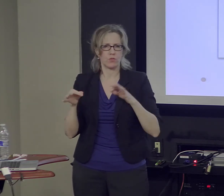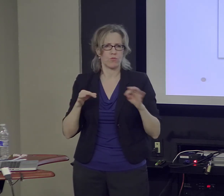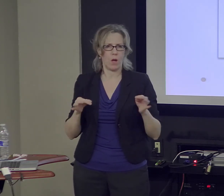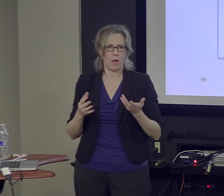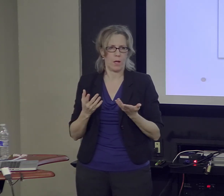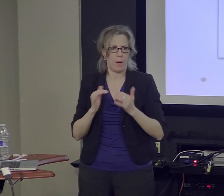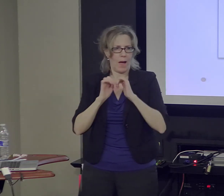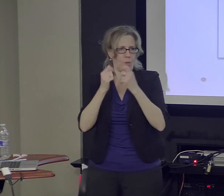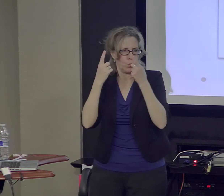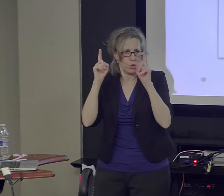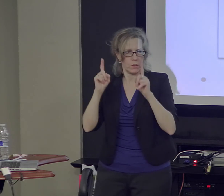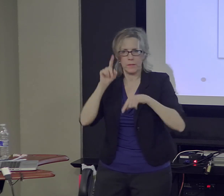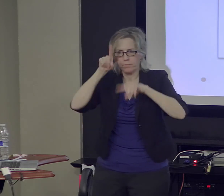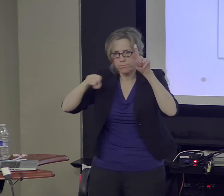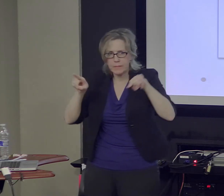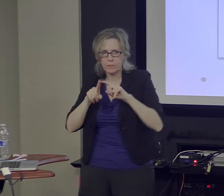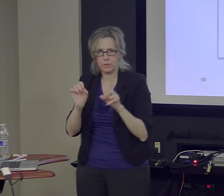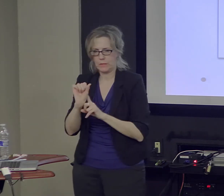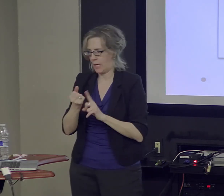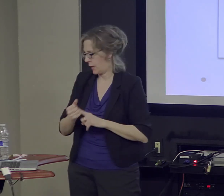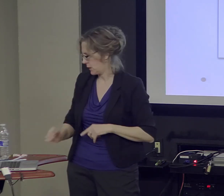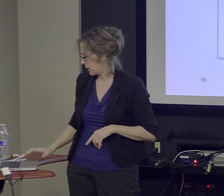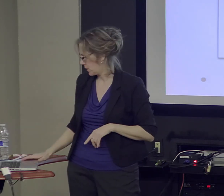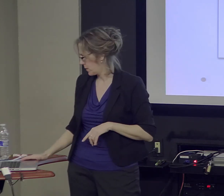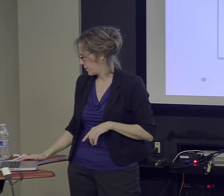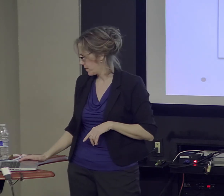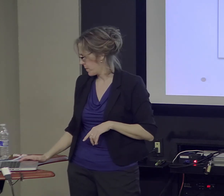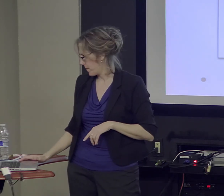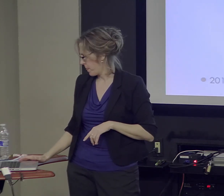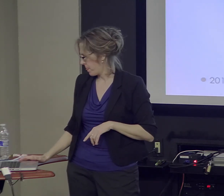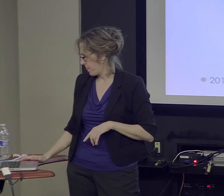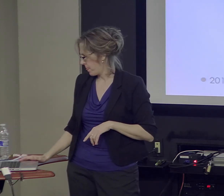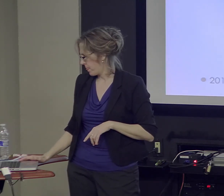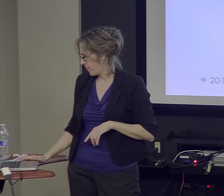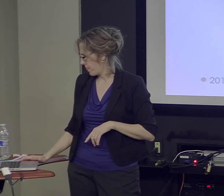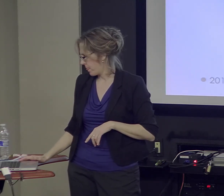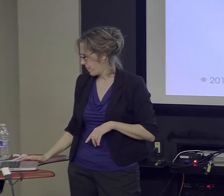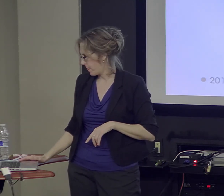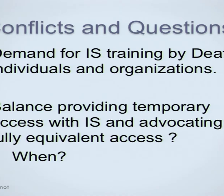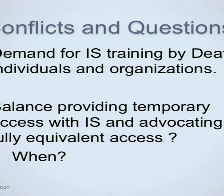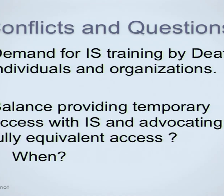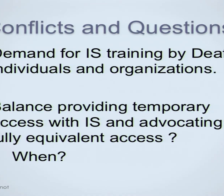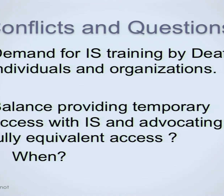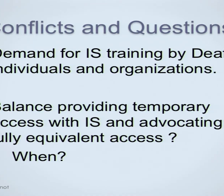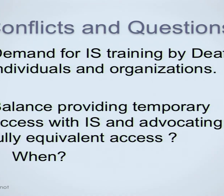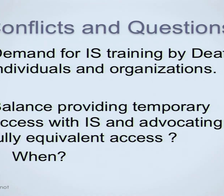of venue or setting is most appropriate for the use of international sign language.